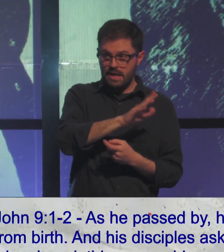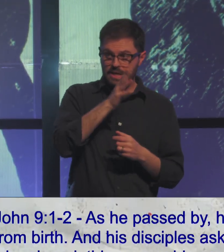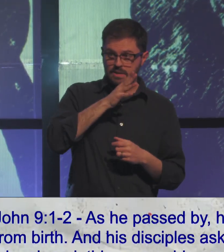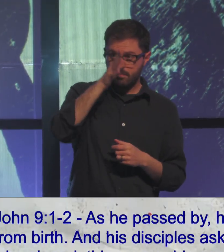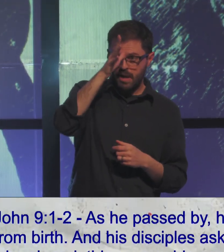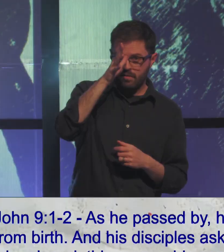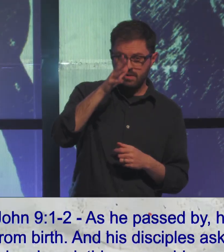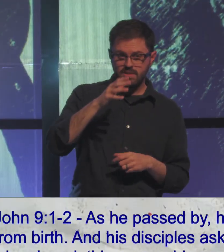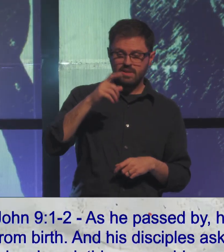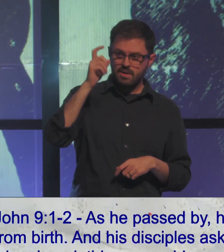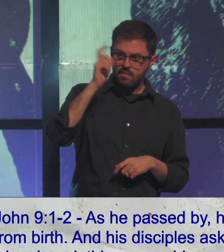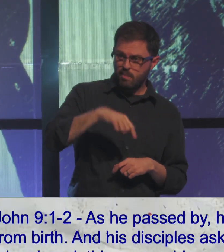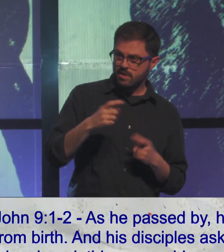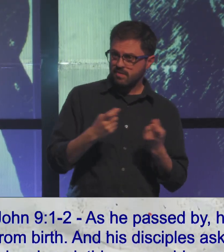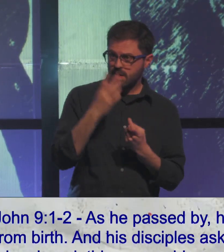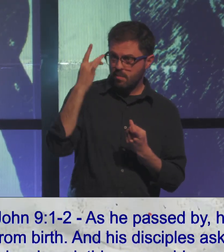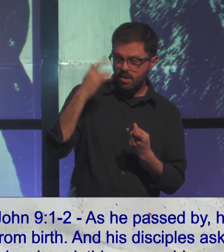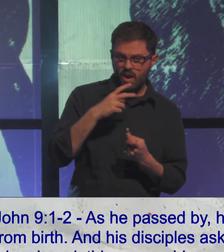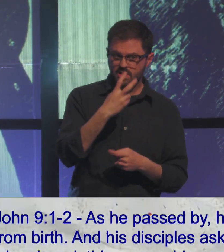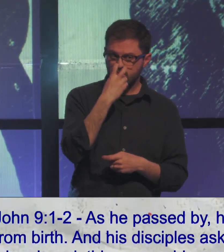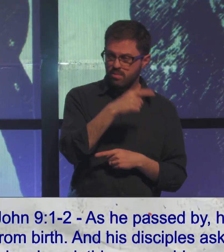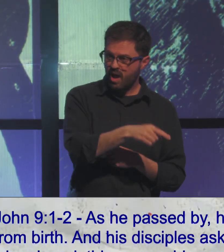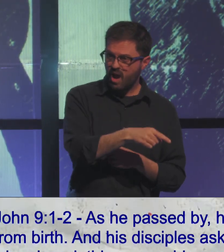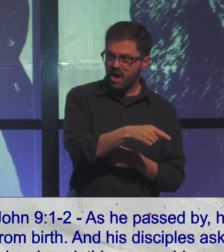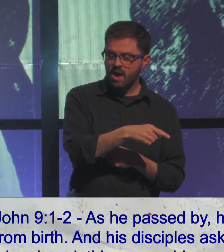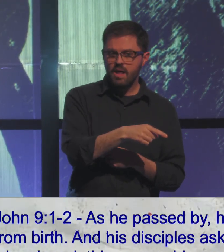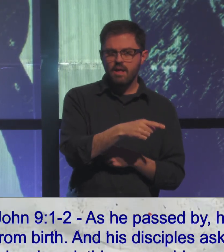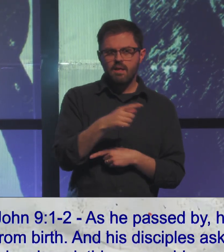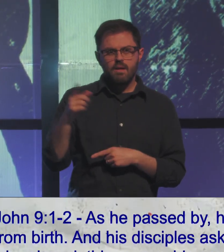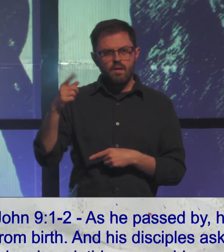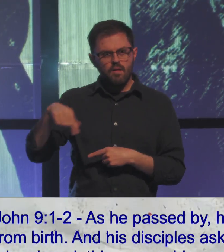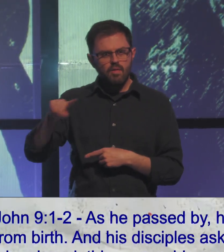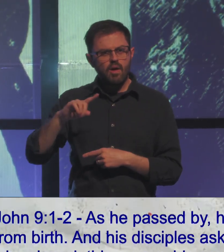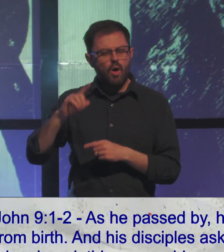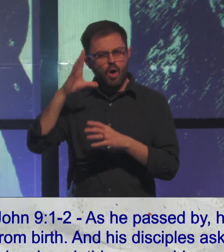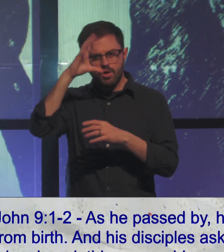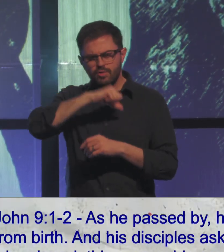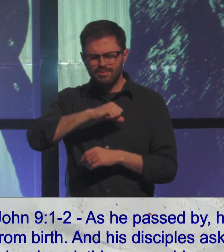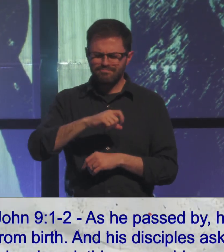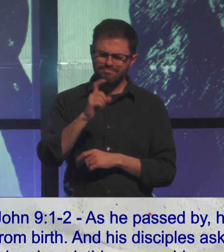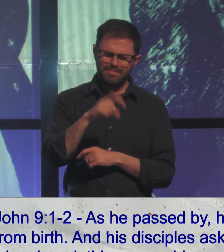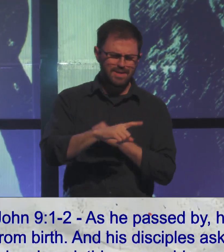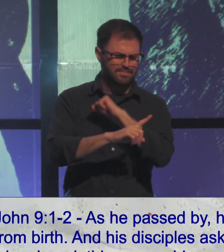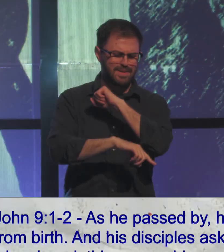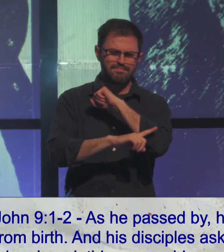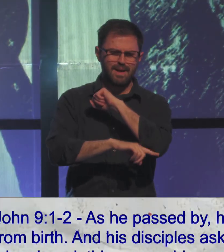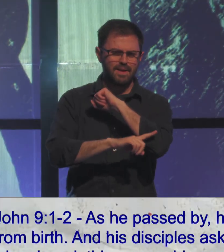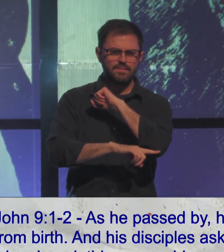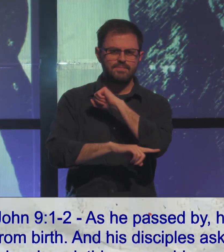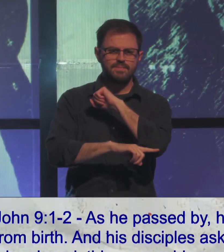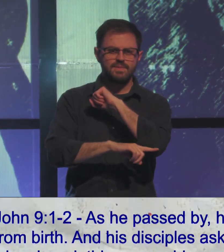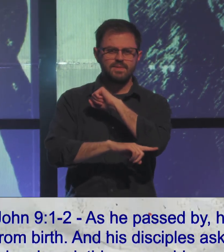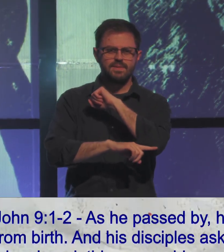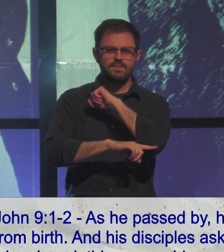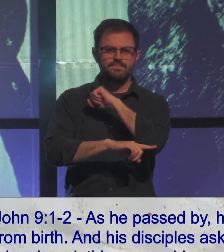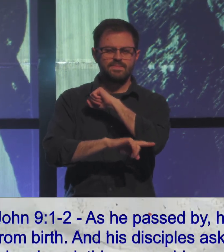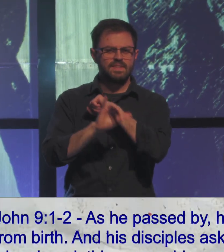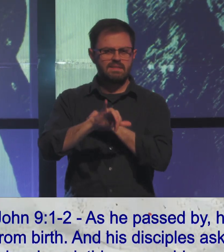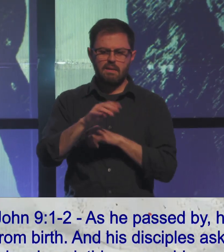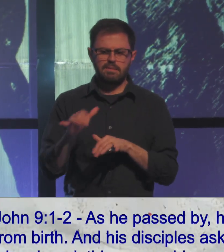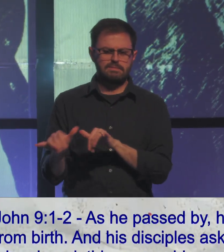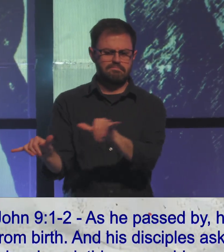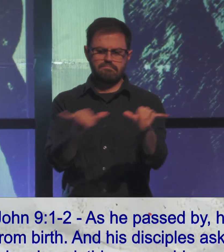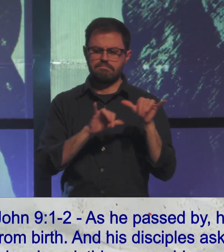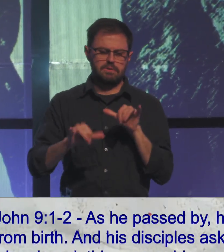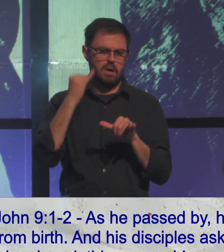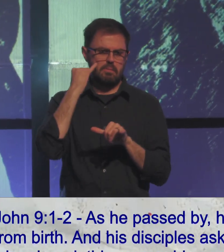was born blind? They assumed it had to have been a punishment. That was very much like an idea in society that there was